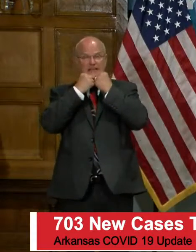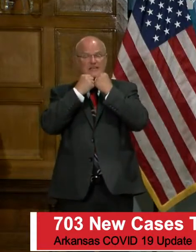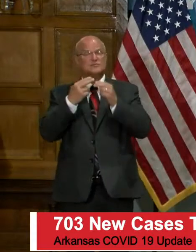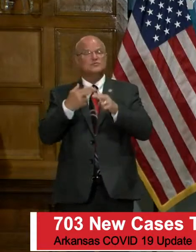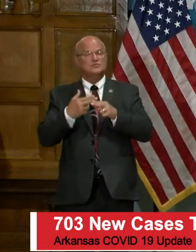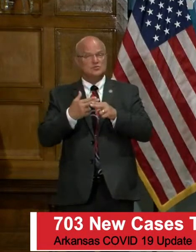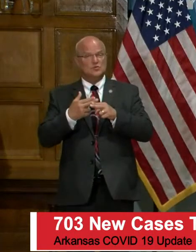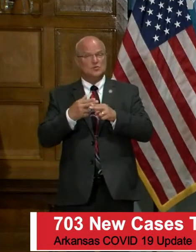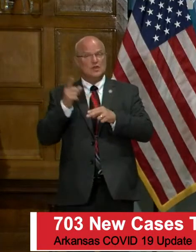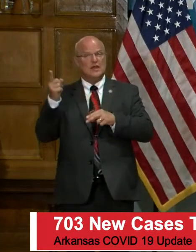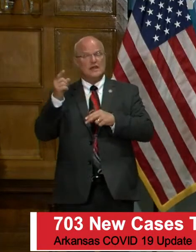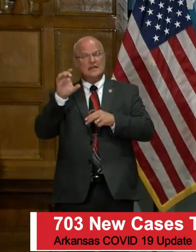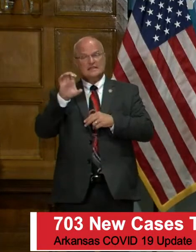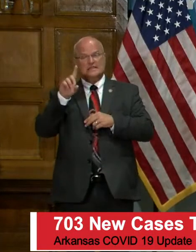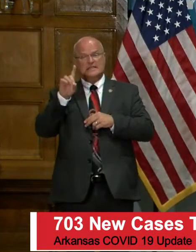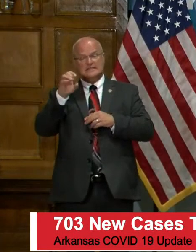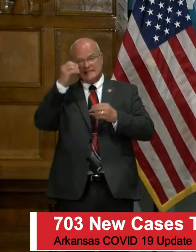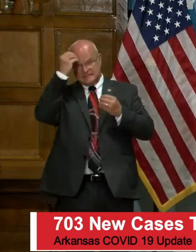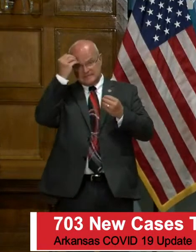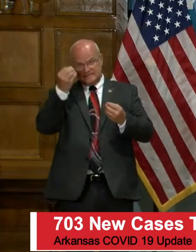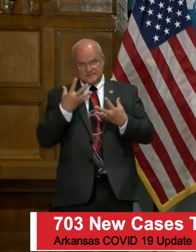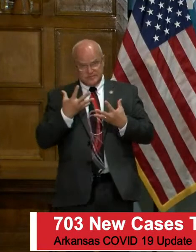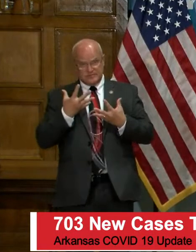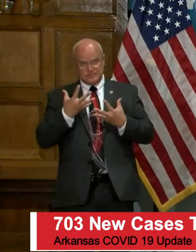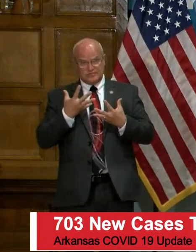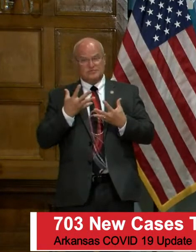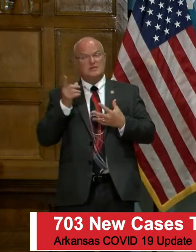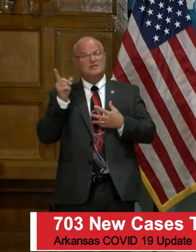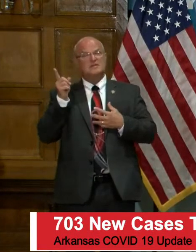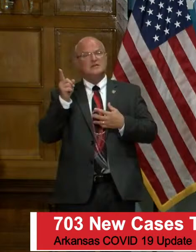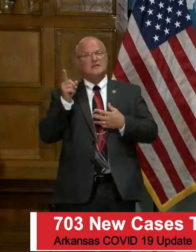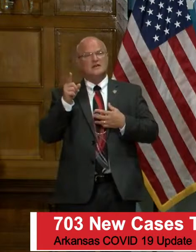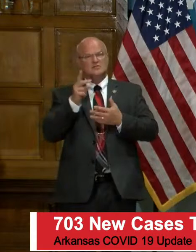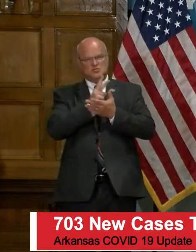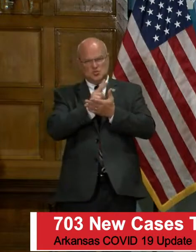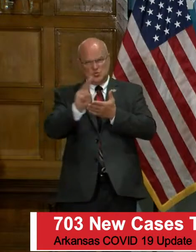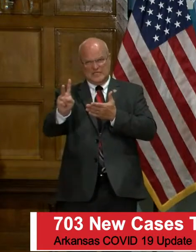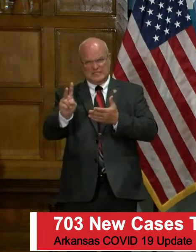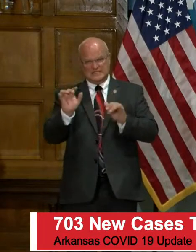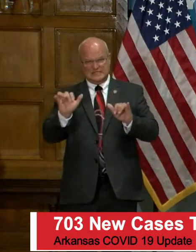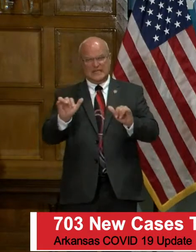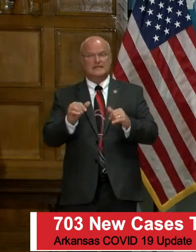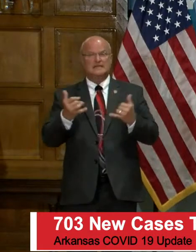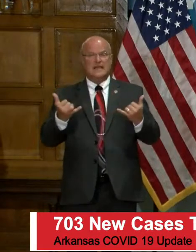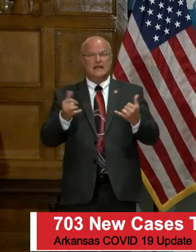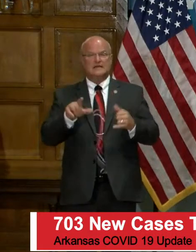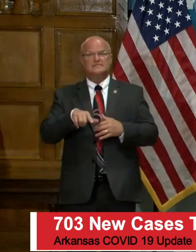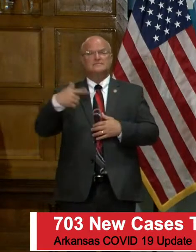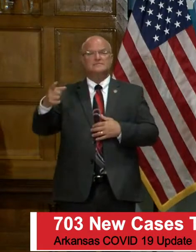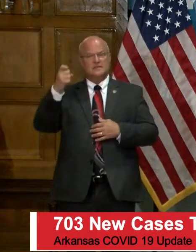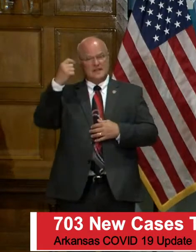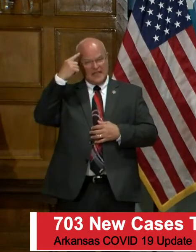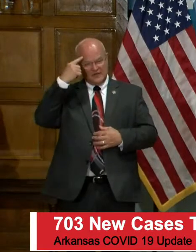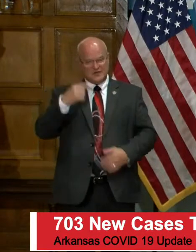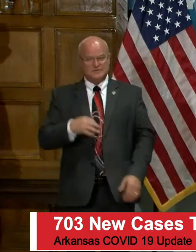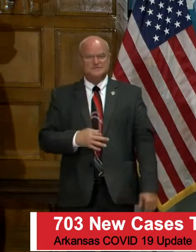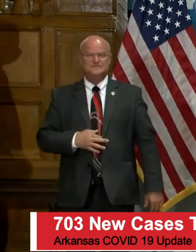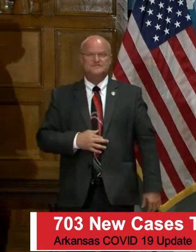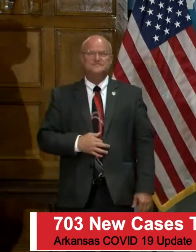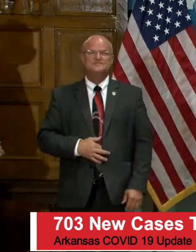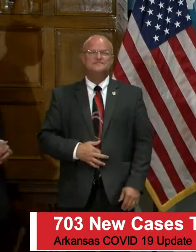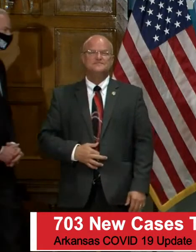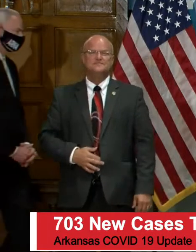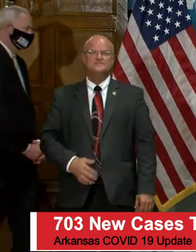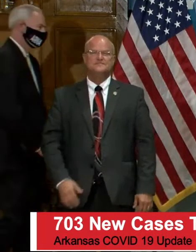us. They've indicated at this point they plan to be there for about another 2 weeks. With that, I'll go ahead and turn it back over to the governor.